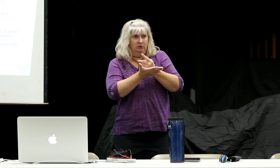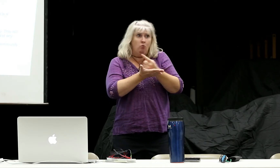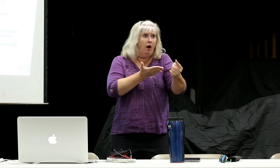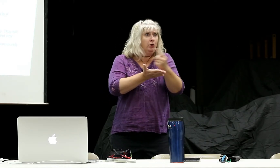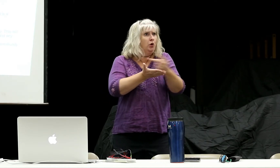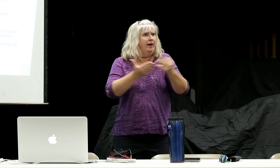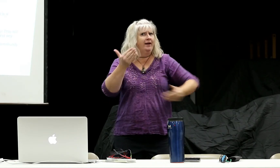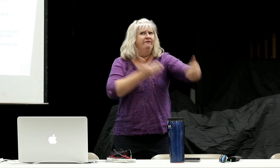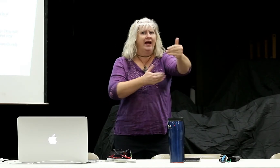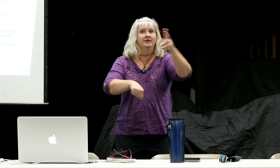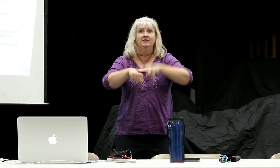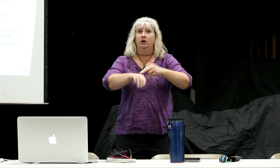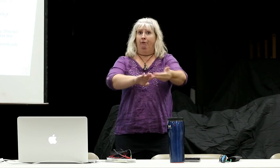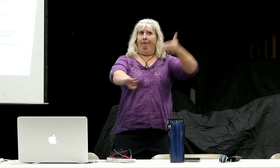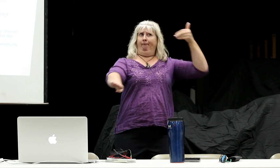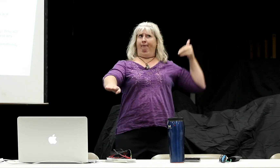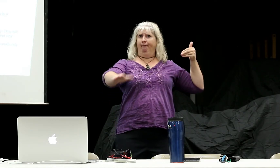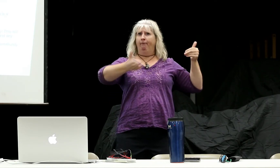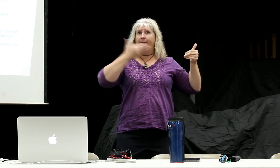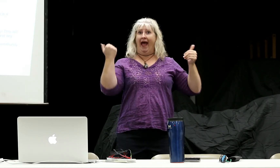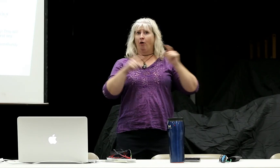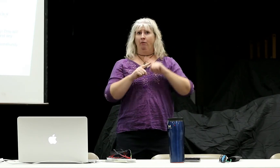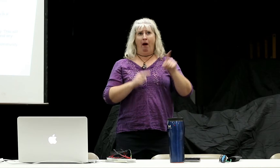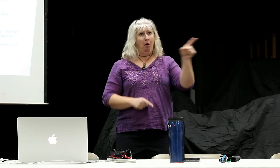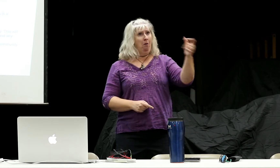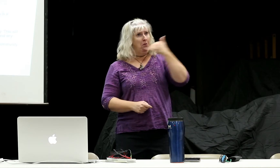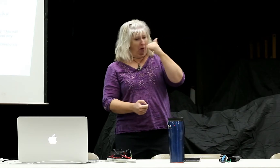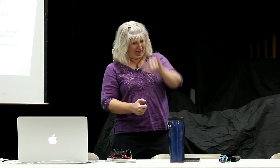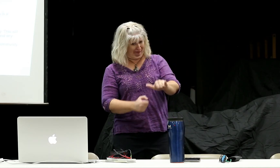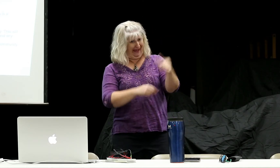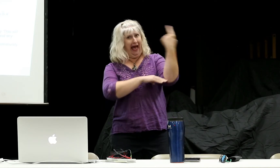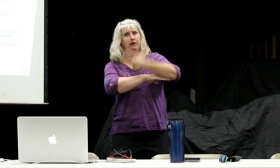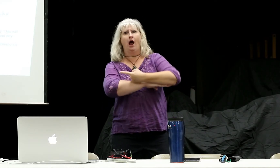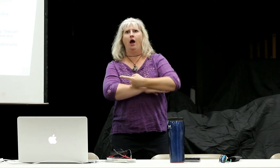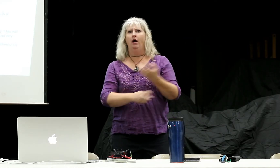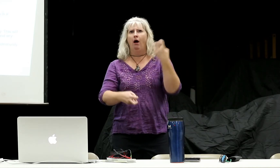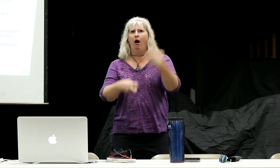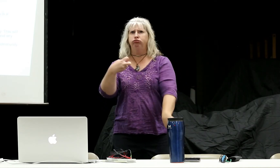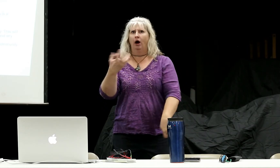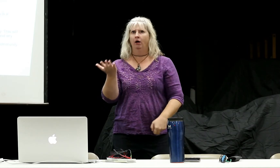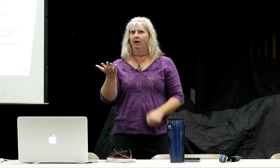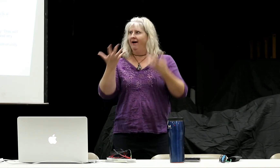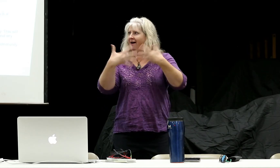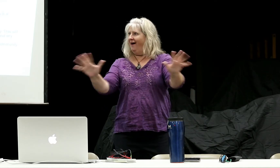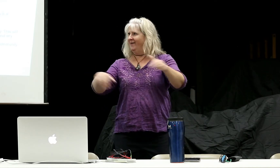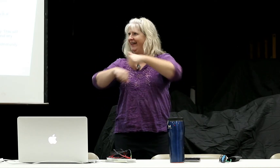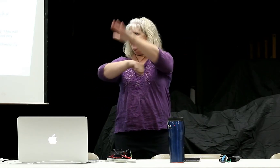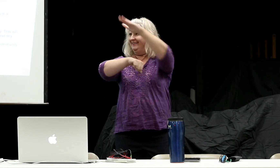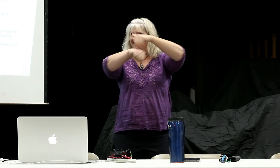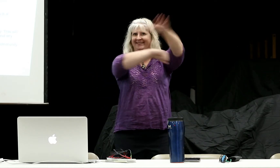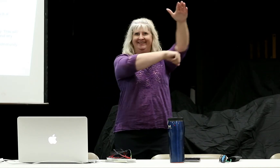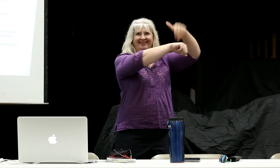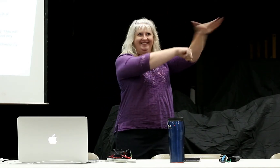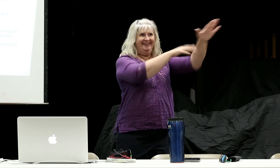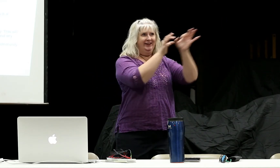knows my preference and need to have an in-person interpreter and the reasons why VRI isn't reliable, and it could end